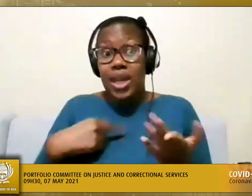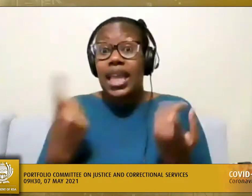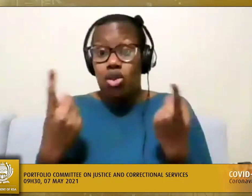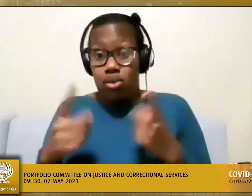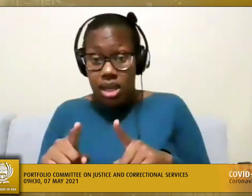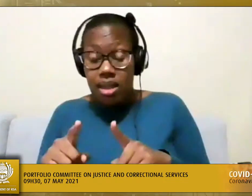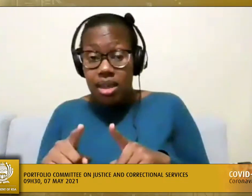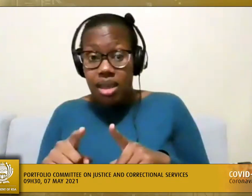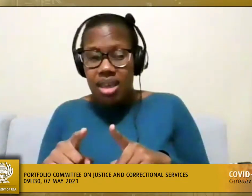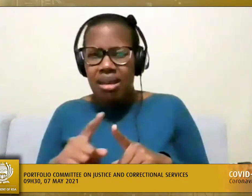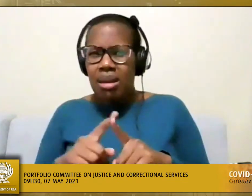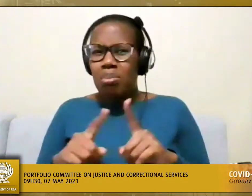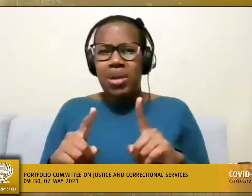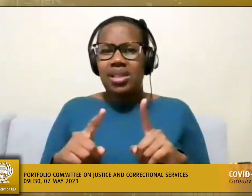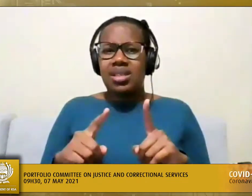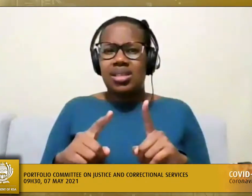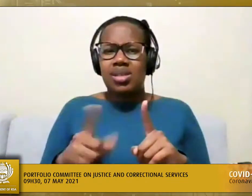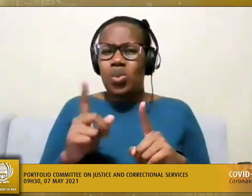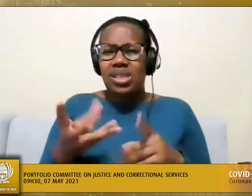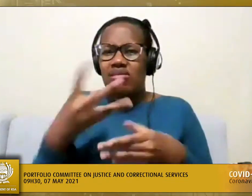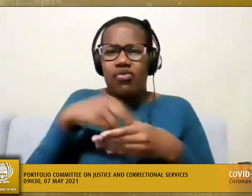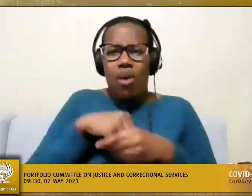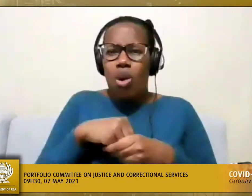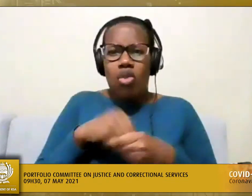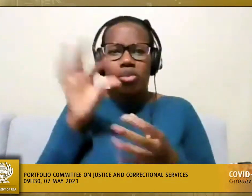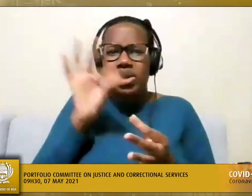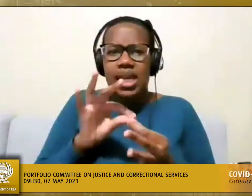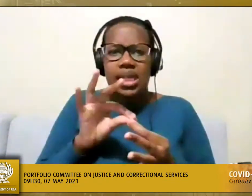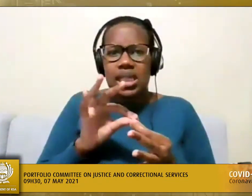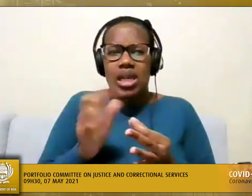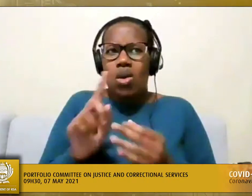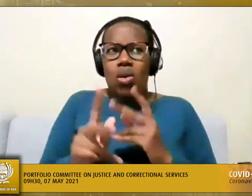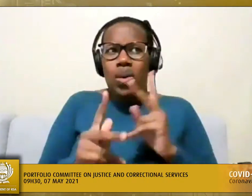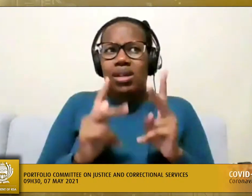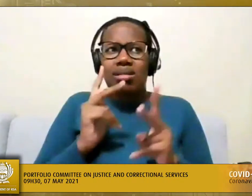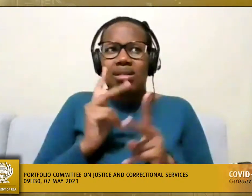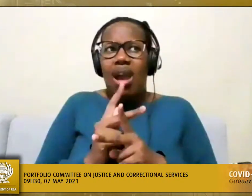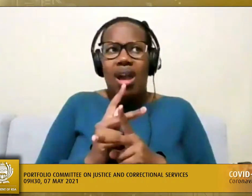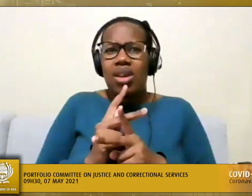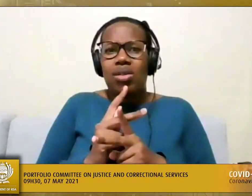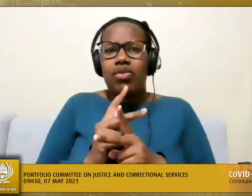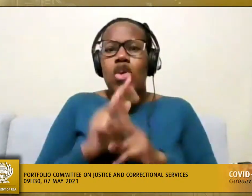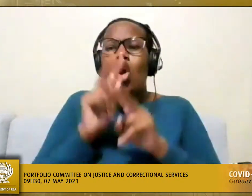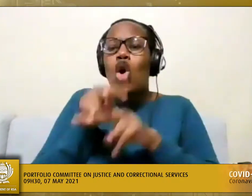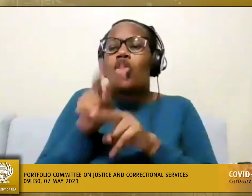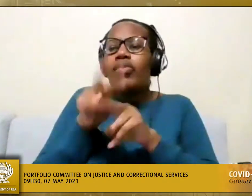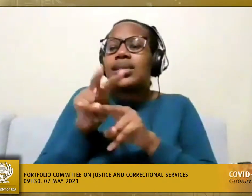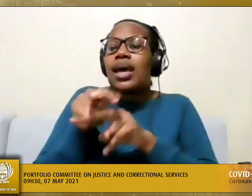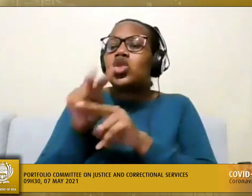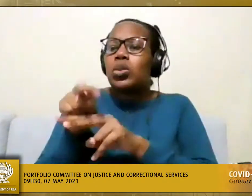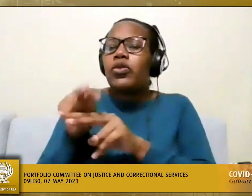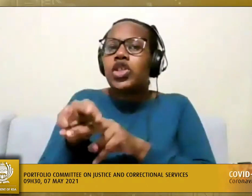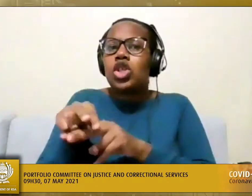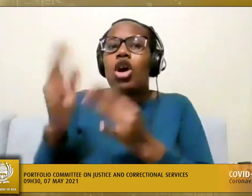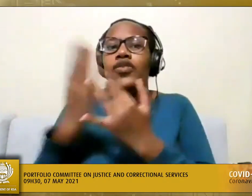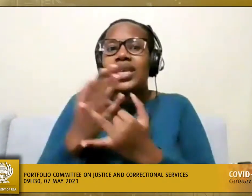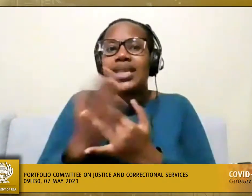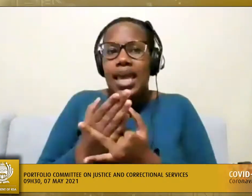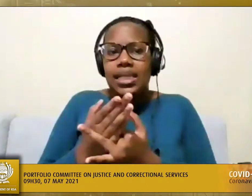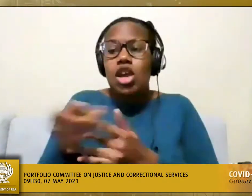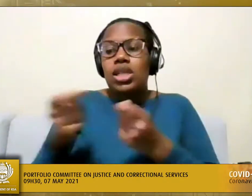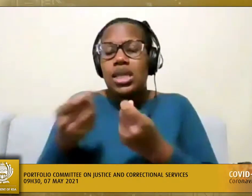but what does it entail precisely and what kind of oversight supervision is there of the matters that are being dealt with in